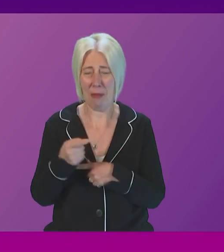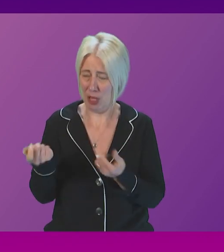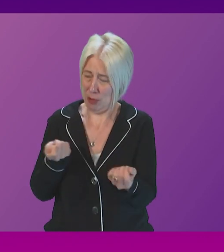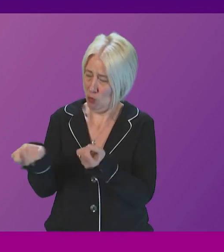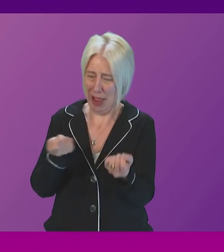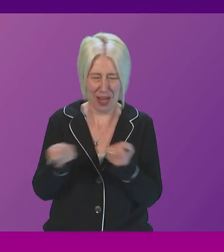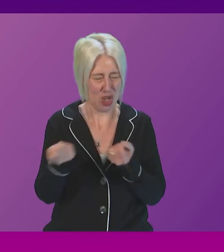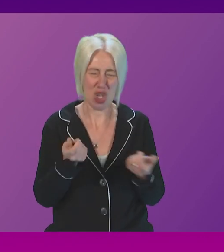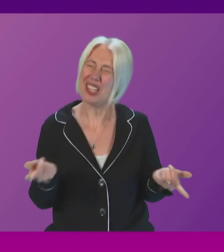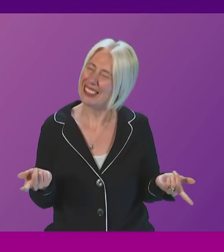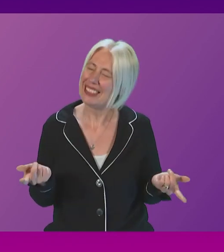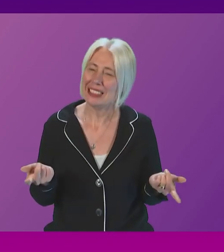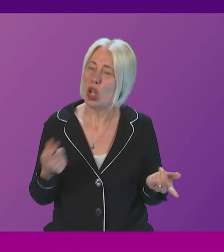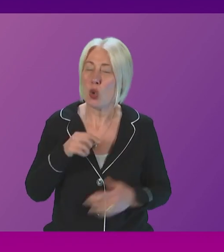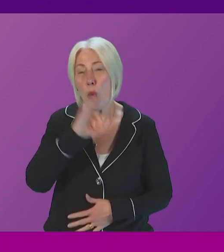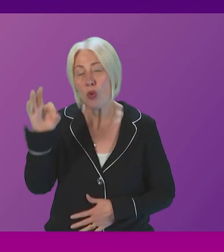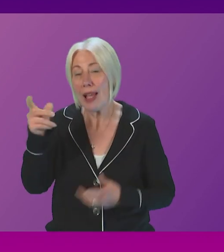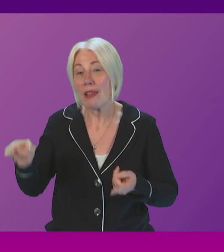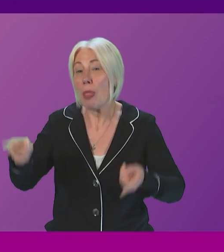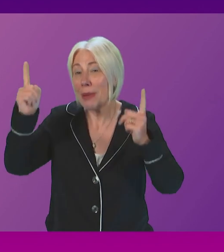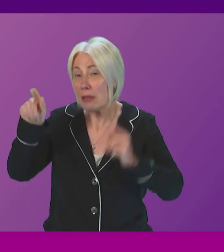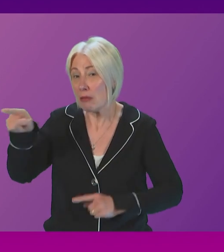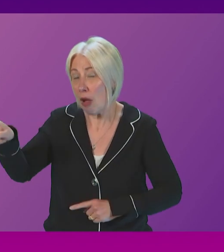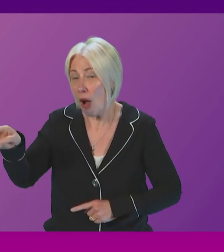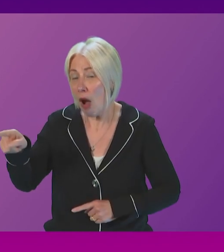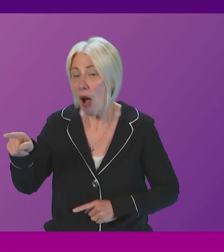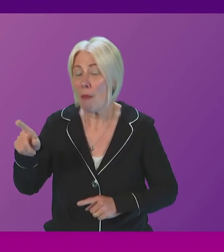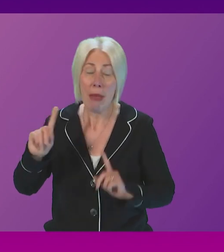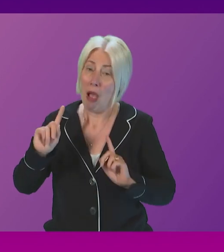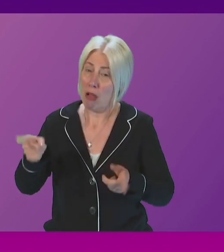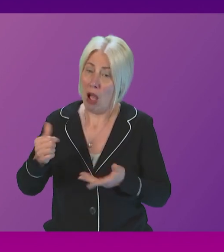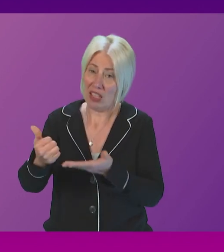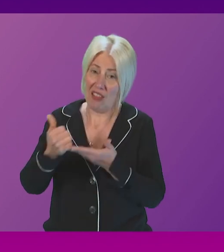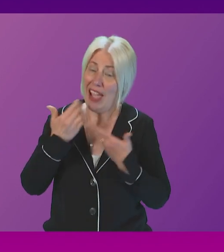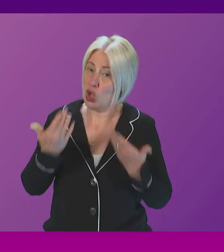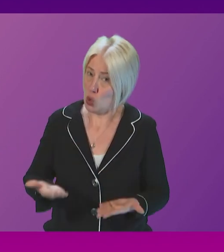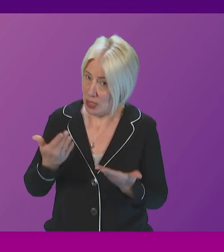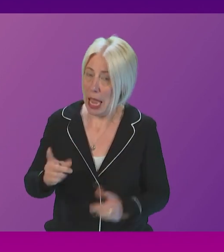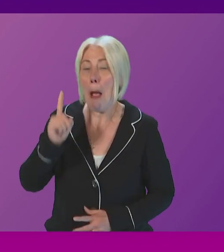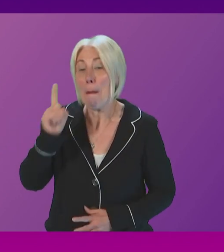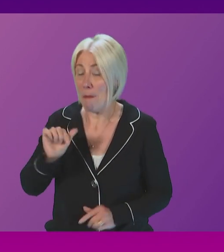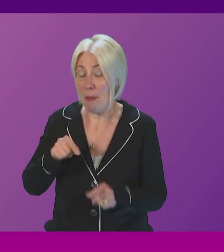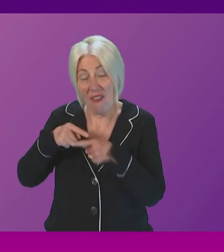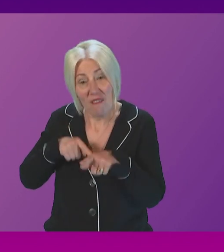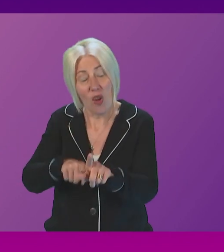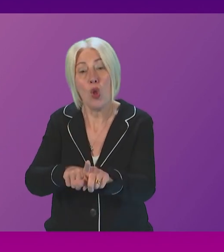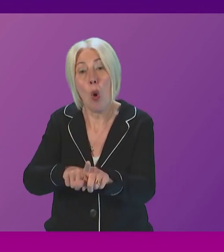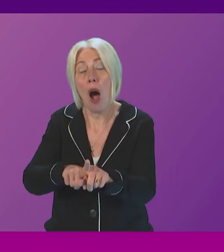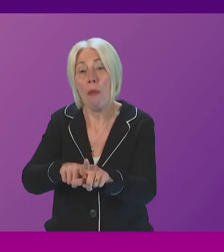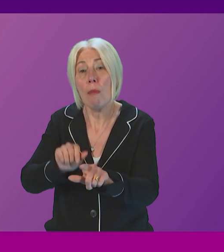I would like to ask the Minister in her contribution, or if she's not able to advise in the Chamber today, perhaps she can follow up to